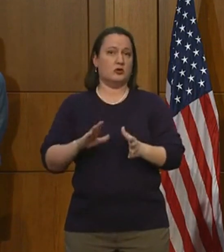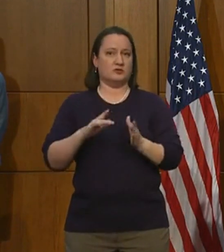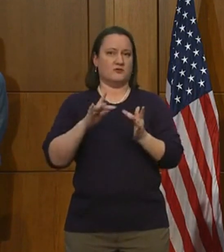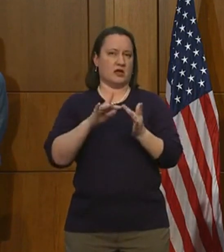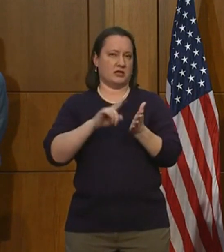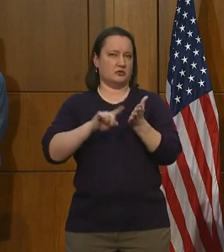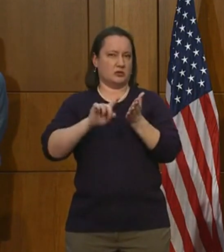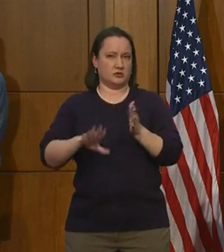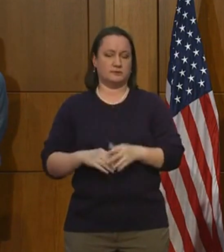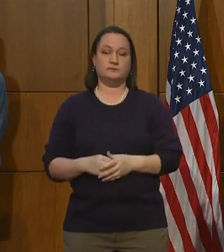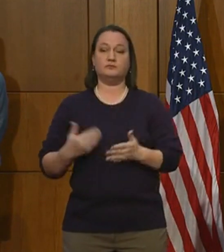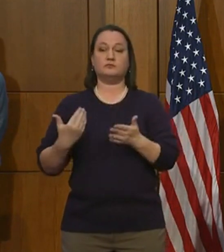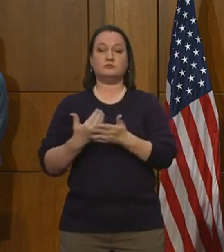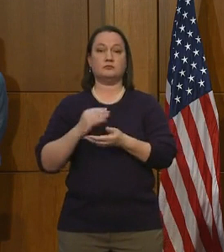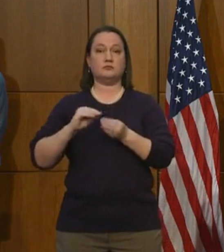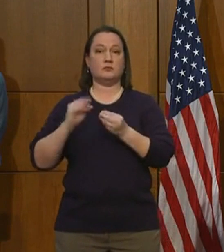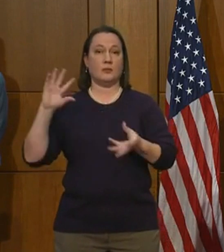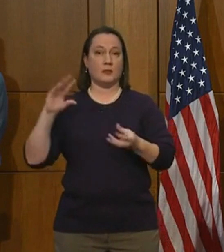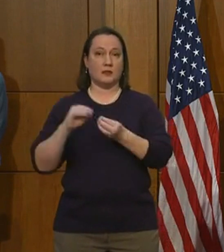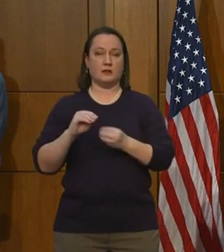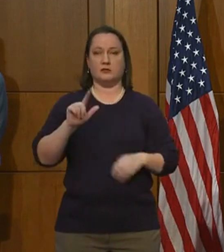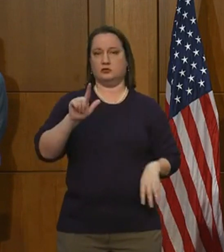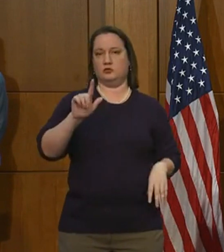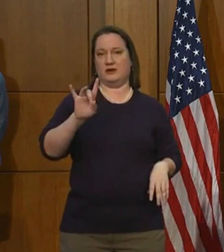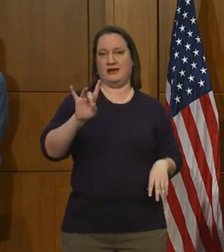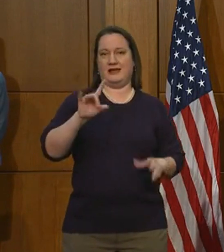the total cases now stand at